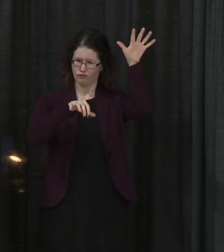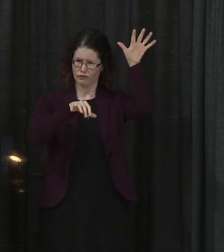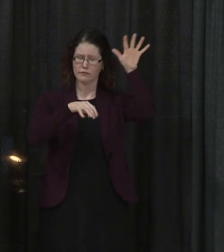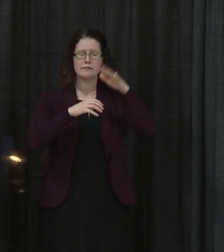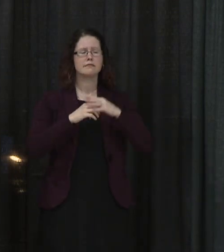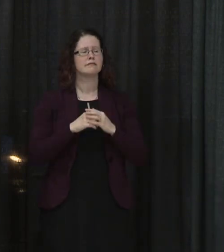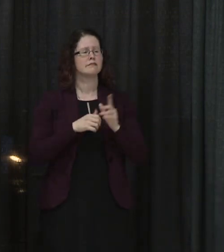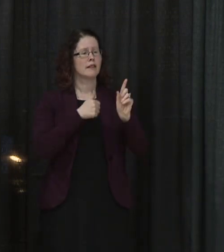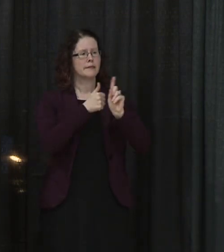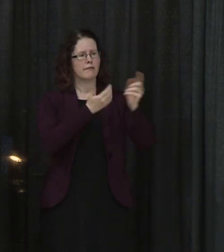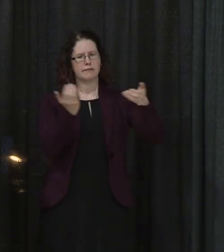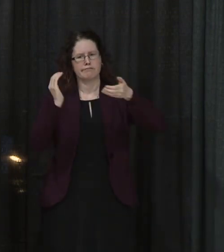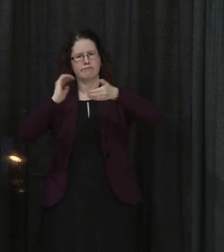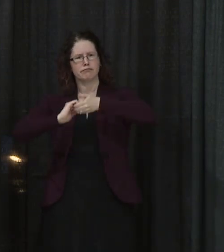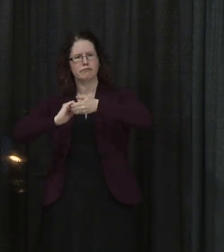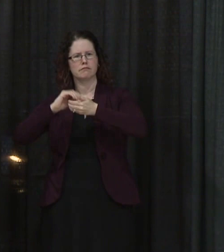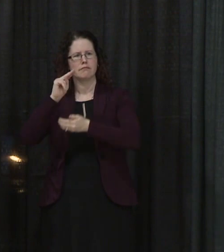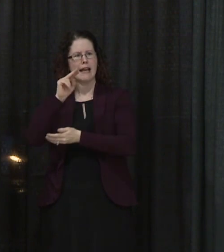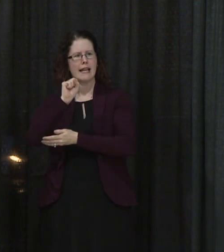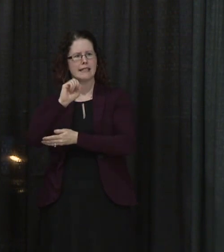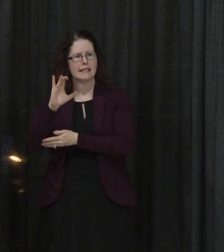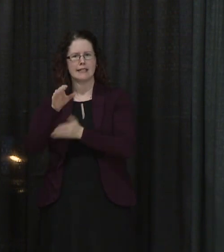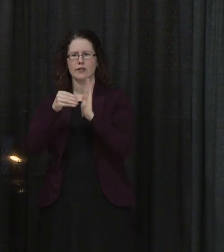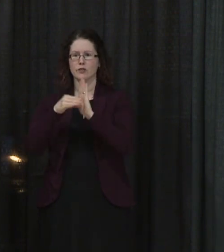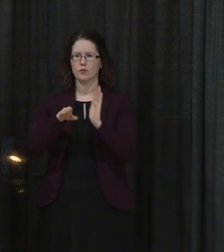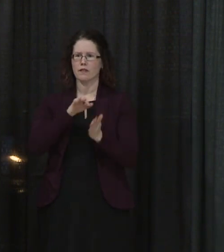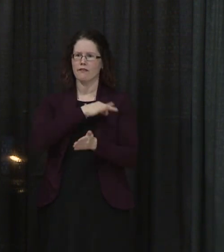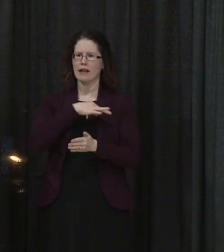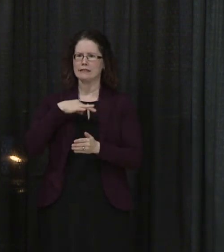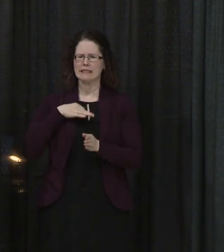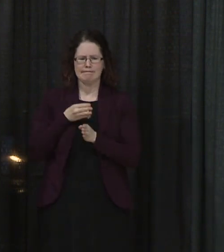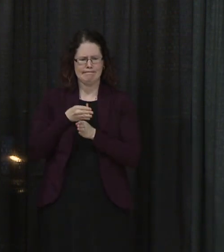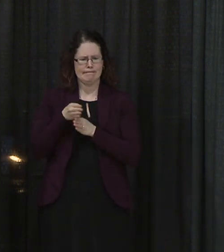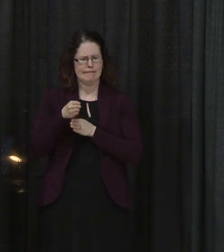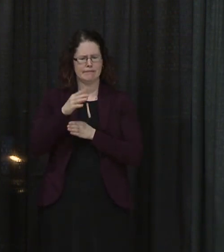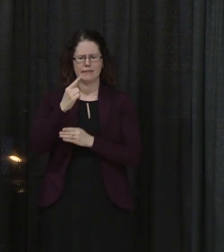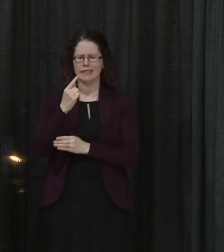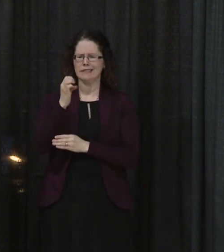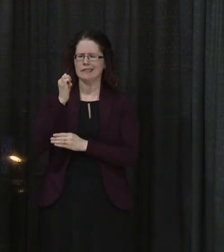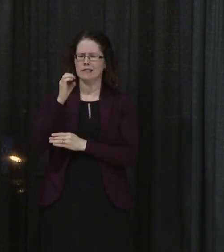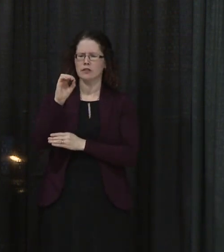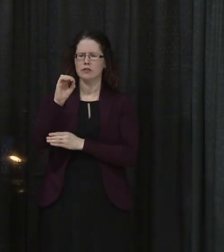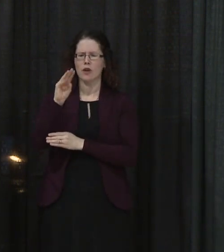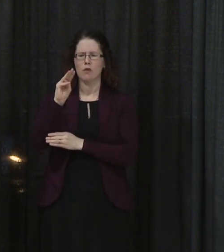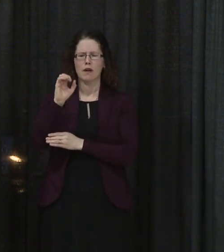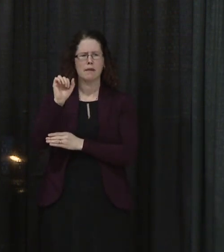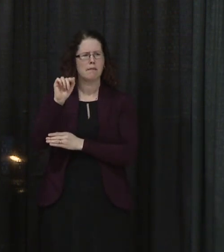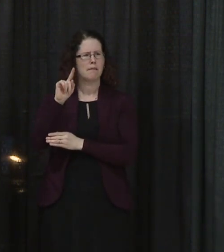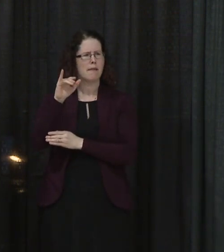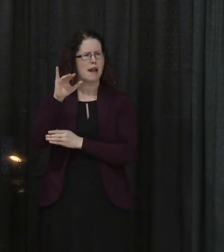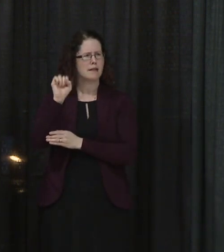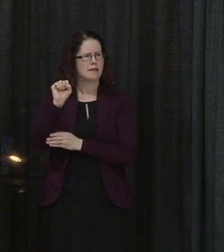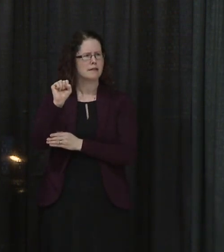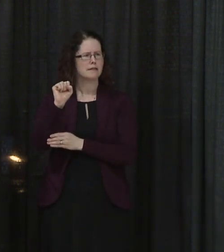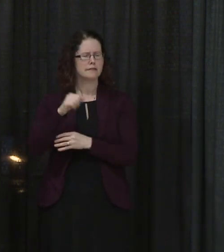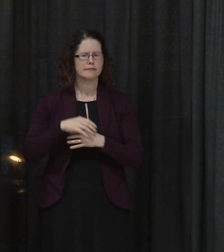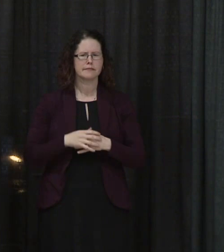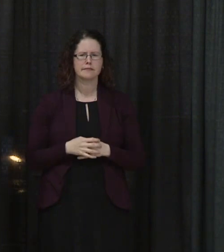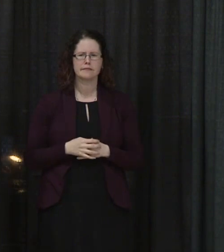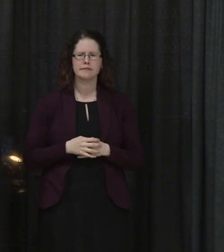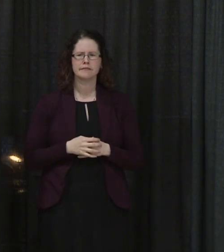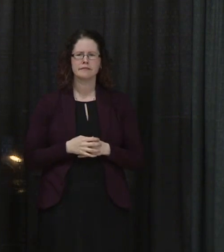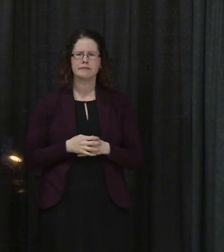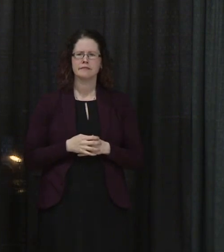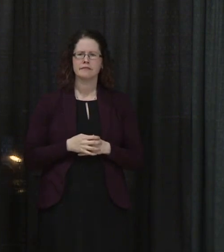faculty doing research in the area of geomatics. And as a way to recognize his many lifetime accomplishments,